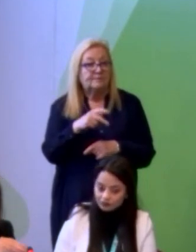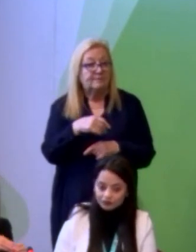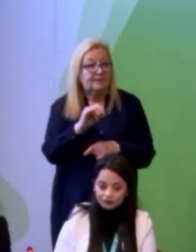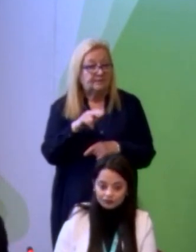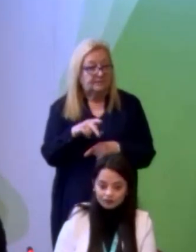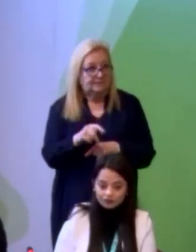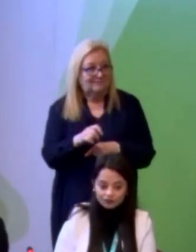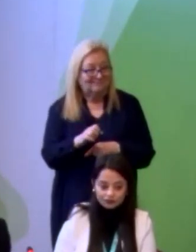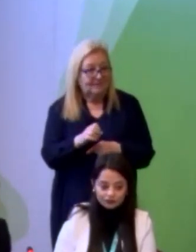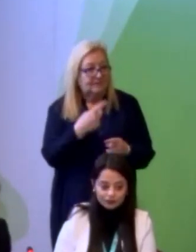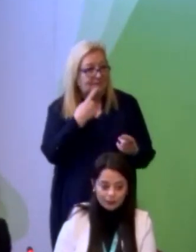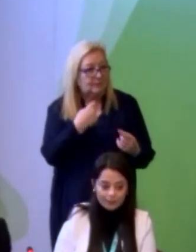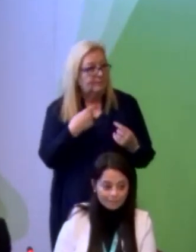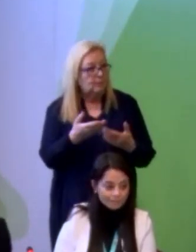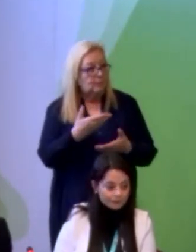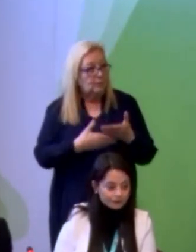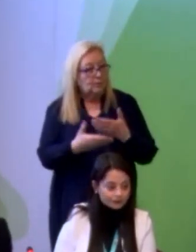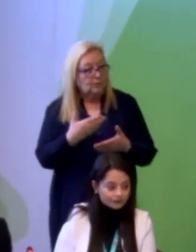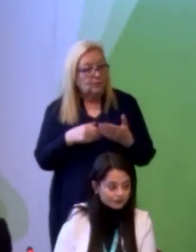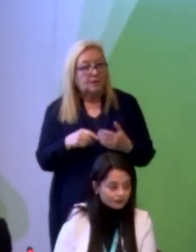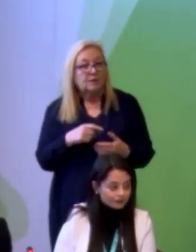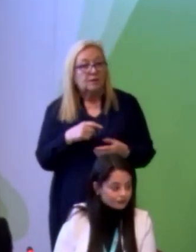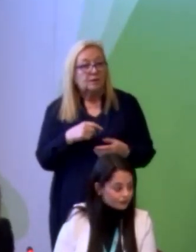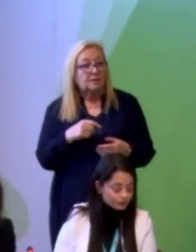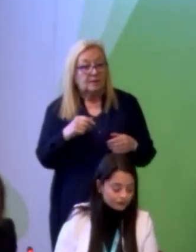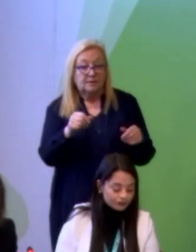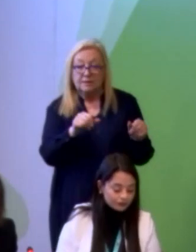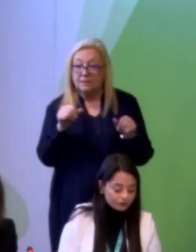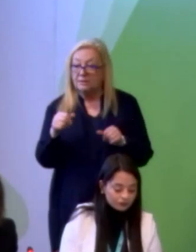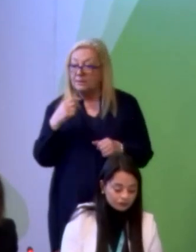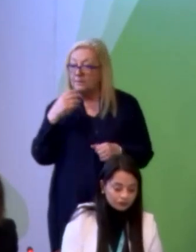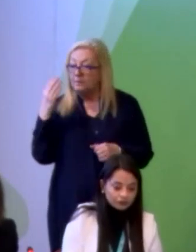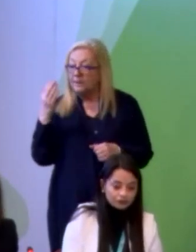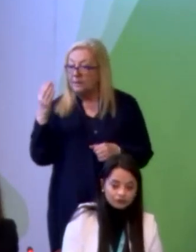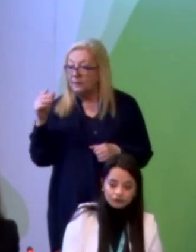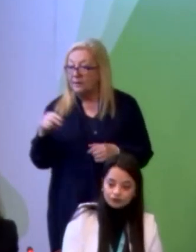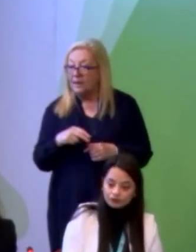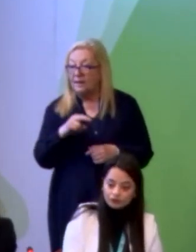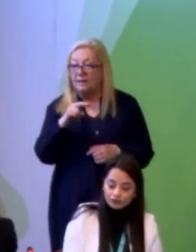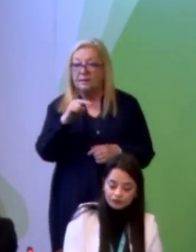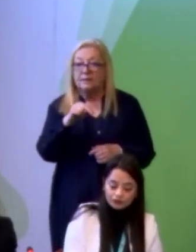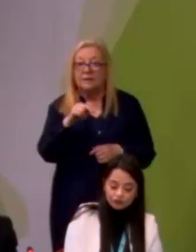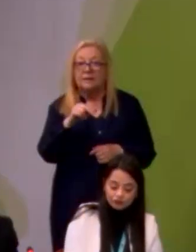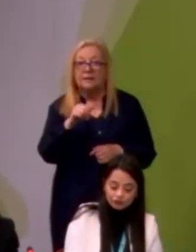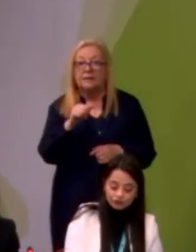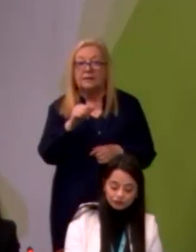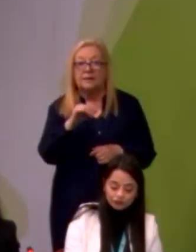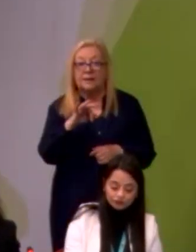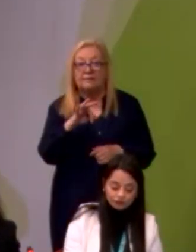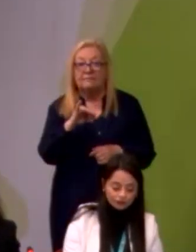it plays out in their everyday lives. Our next speaker is Nafisa Babu from Light for the